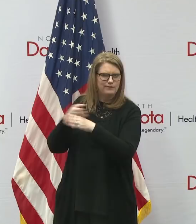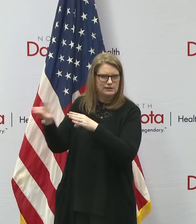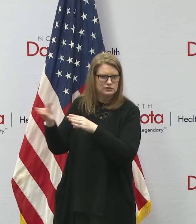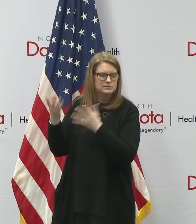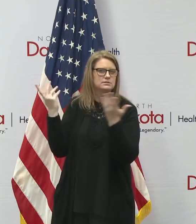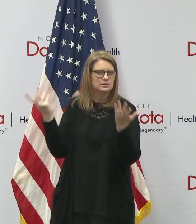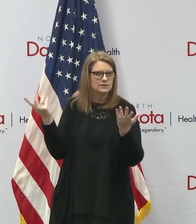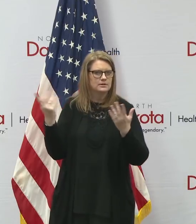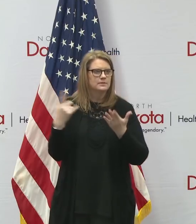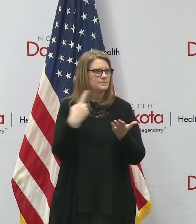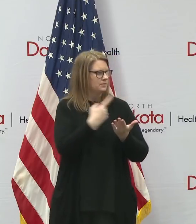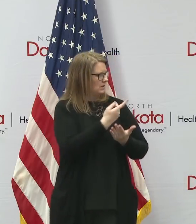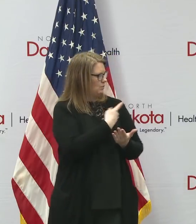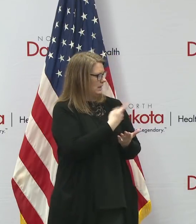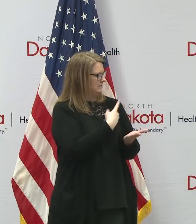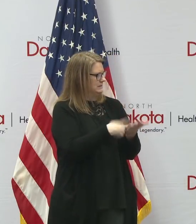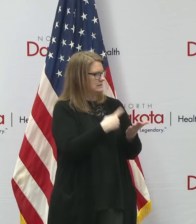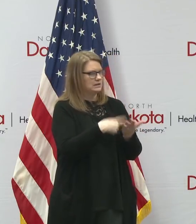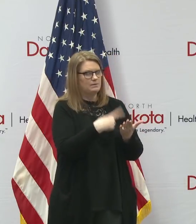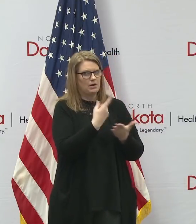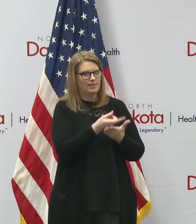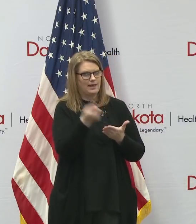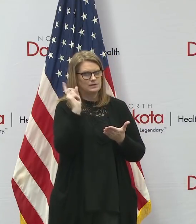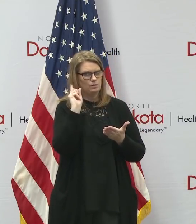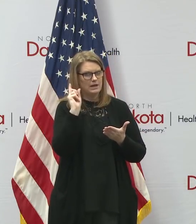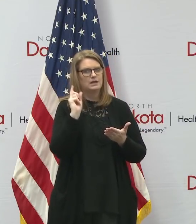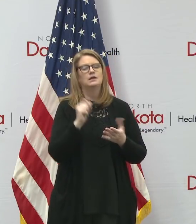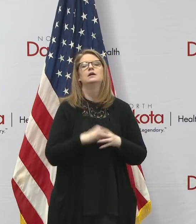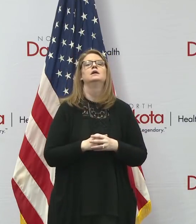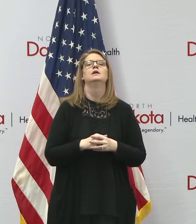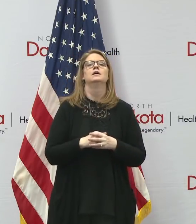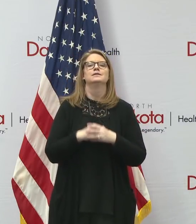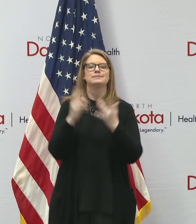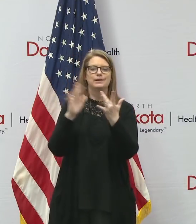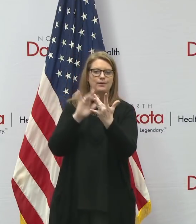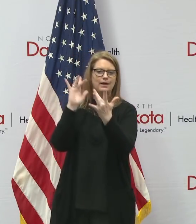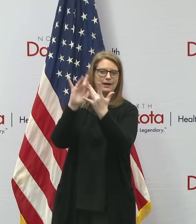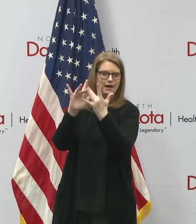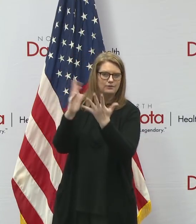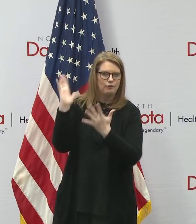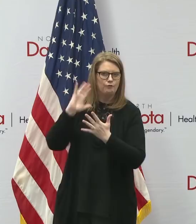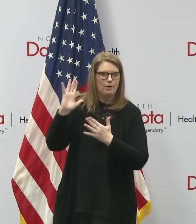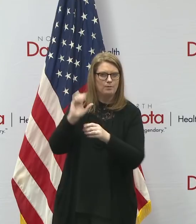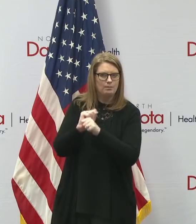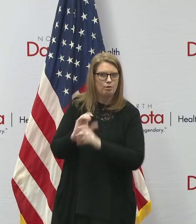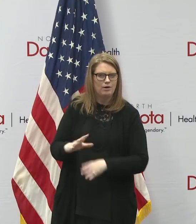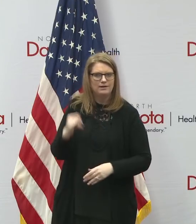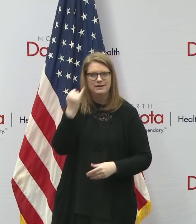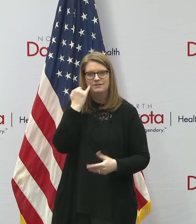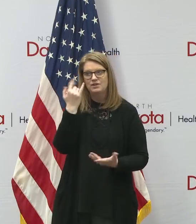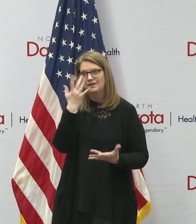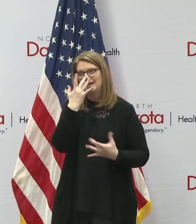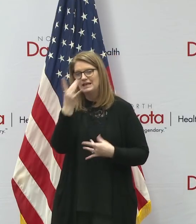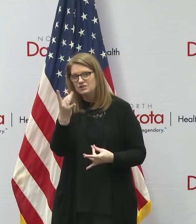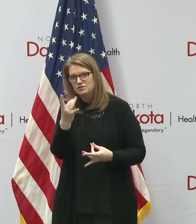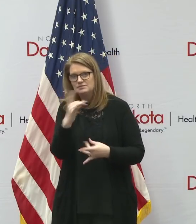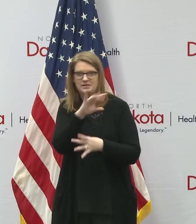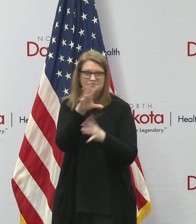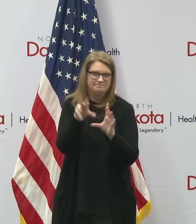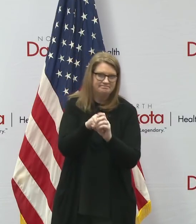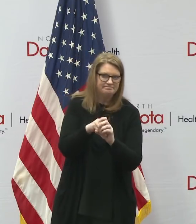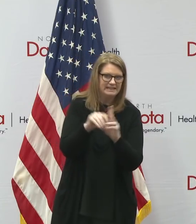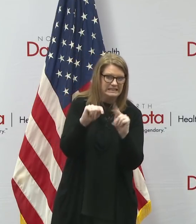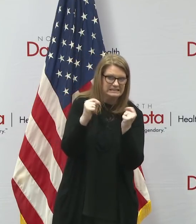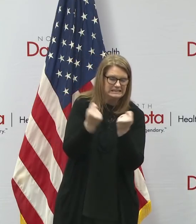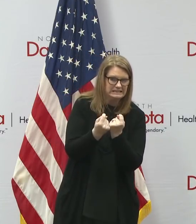else. We talked about this last week. Get in contact with your former employer if you're interested in coming in and being part of the team.